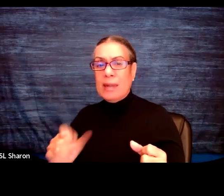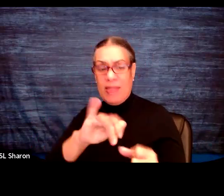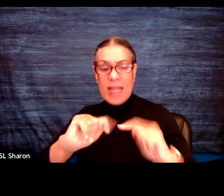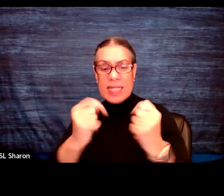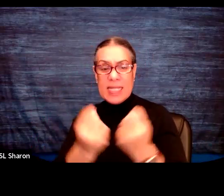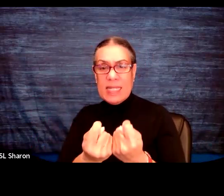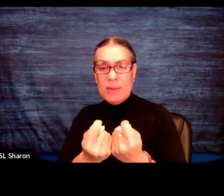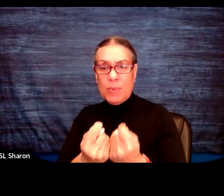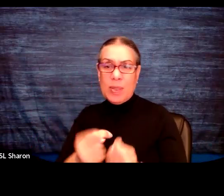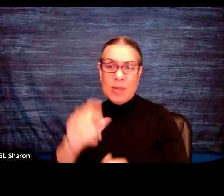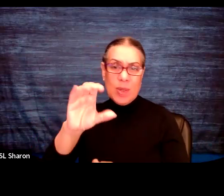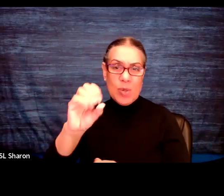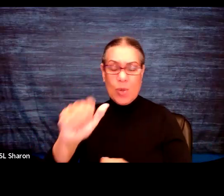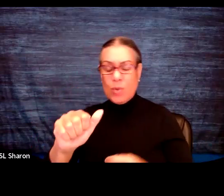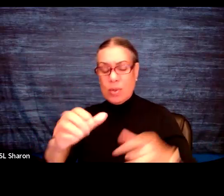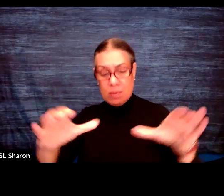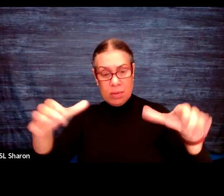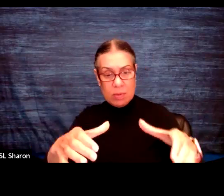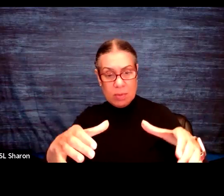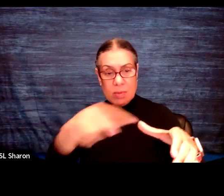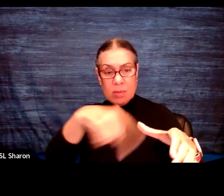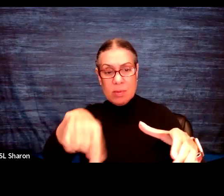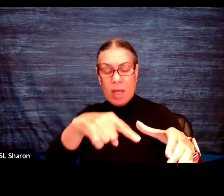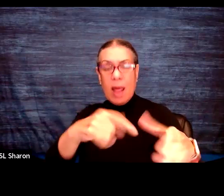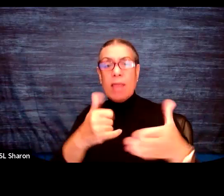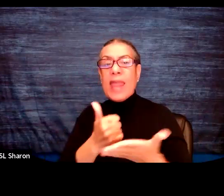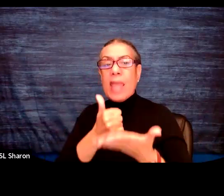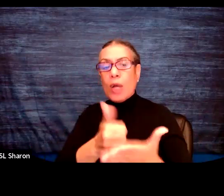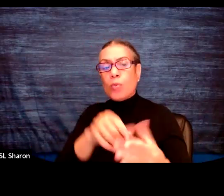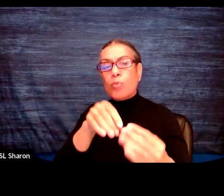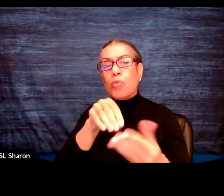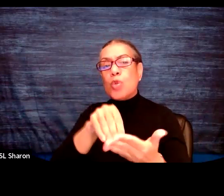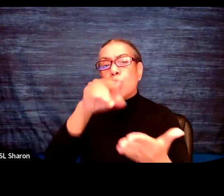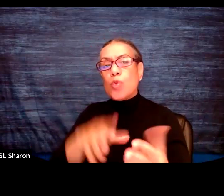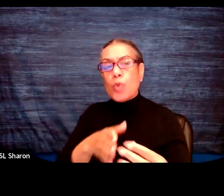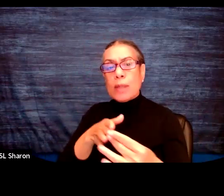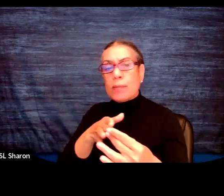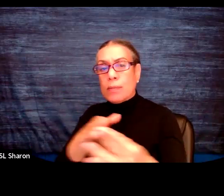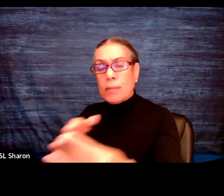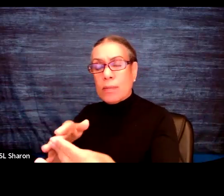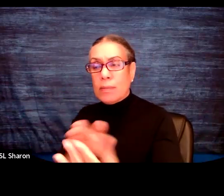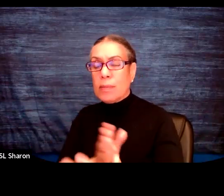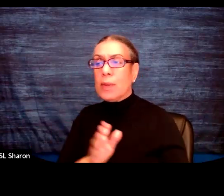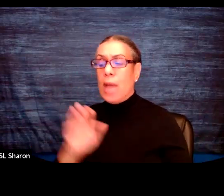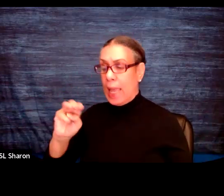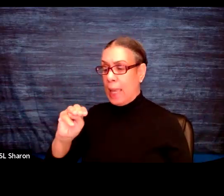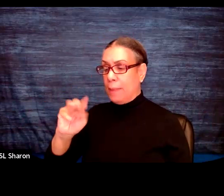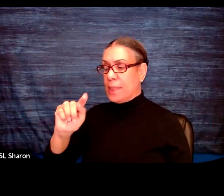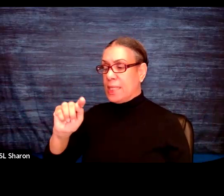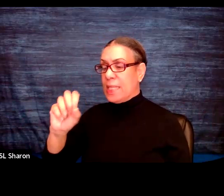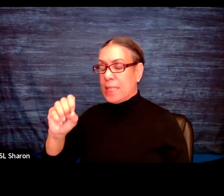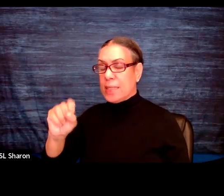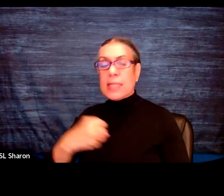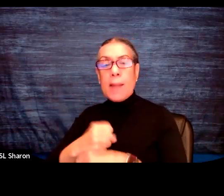team is there to really move the student forward. What MTSS does is it makes sure the